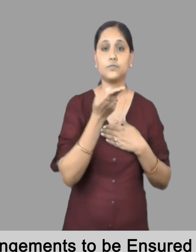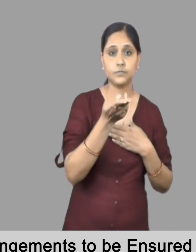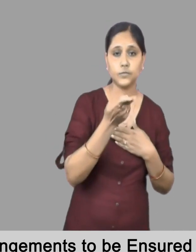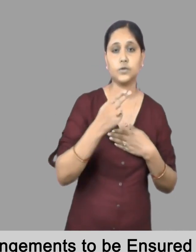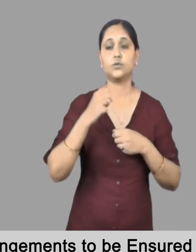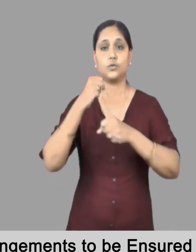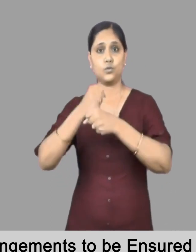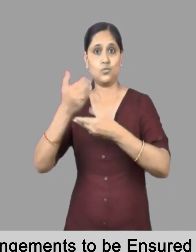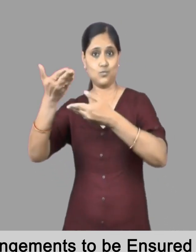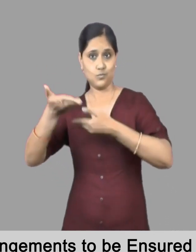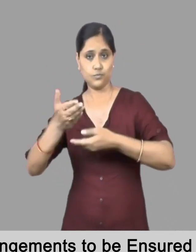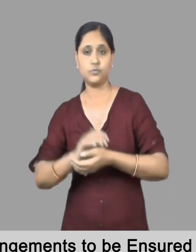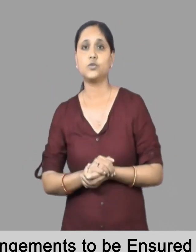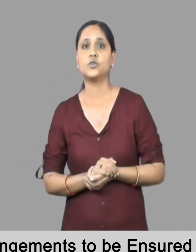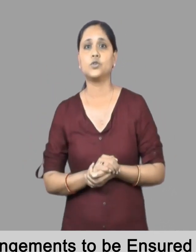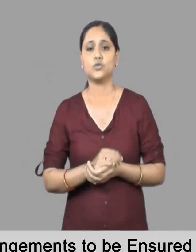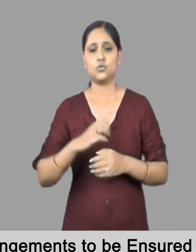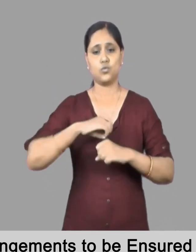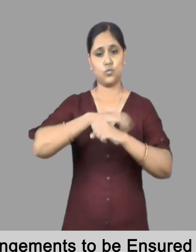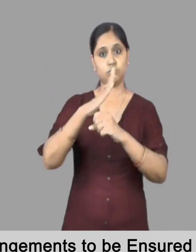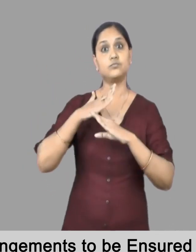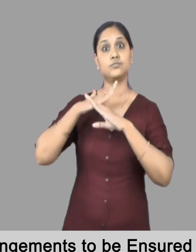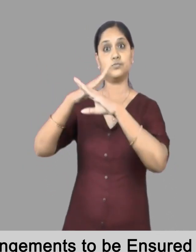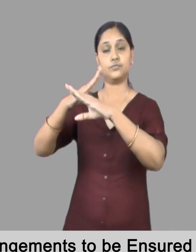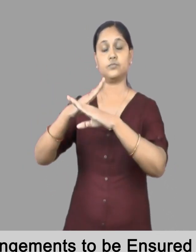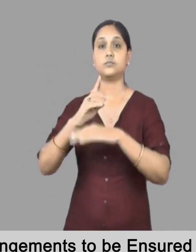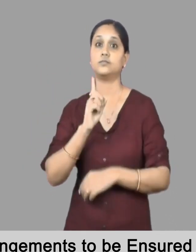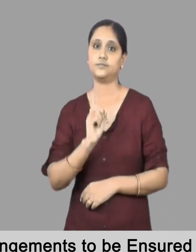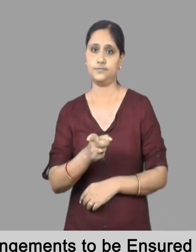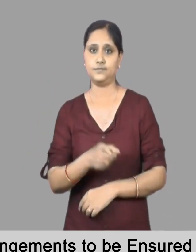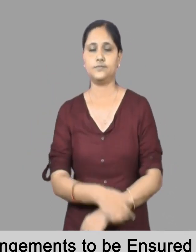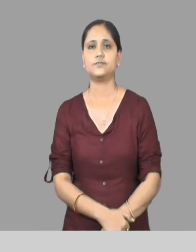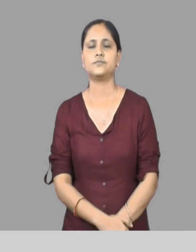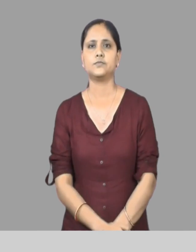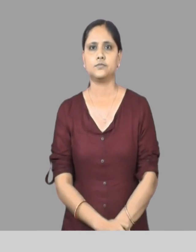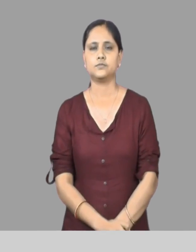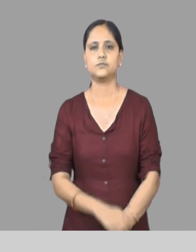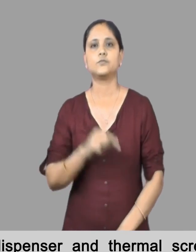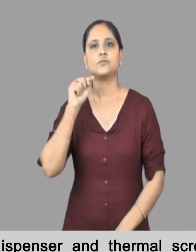Slide 1. Following arrangements to be ensured. Point